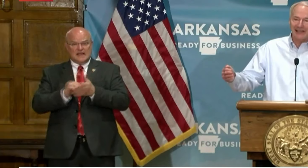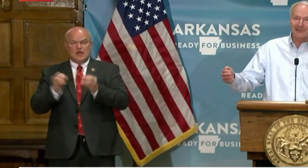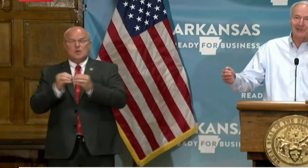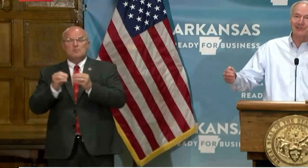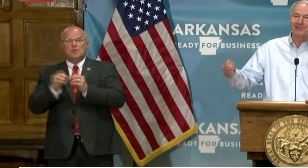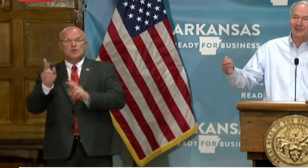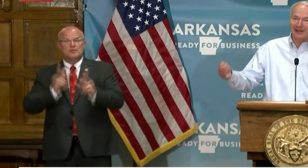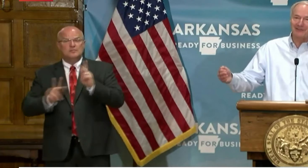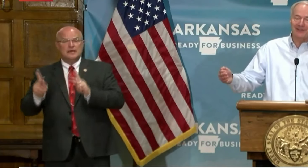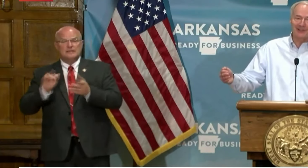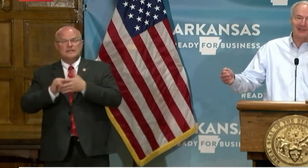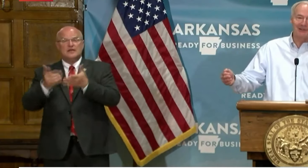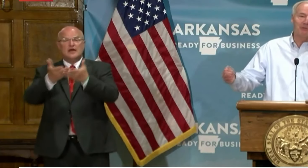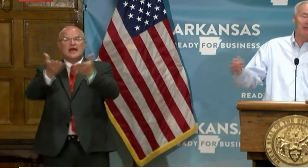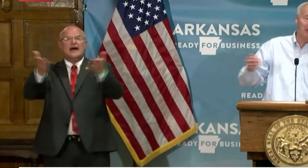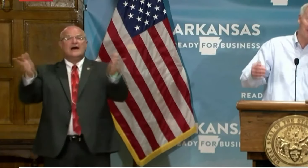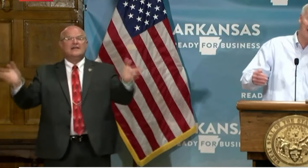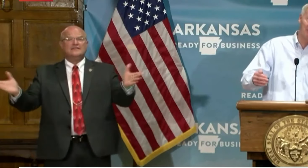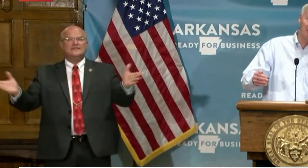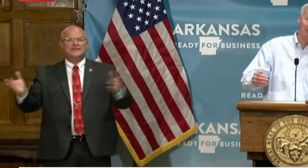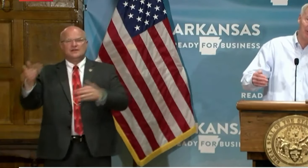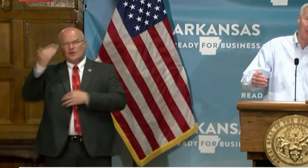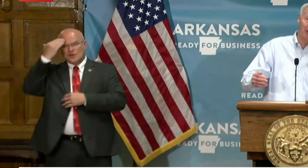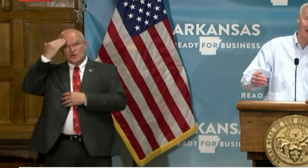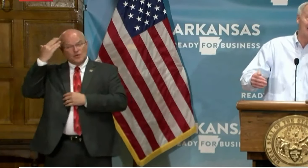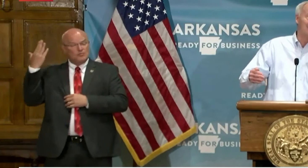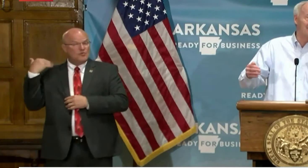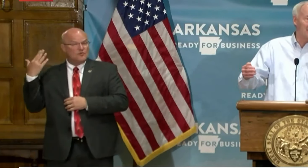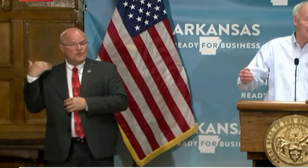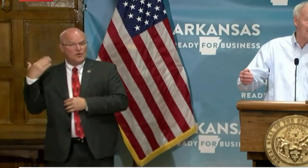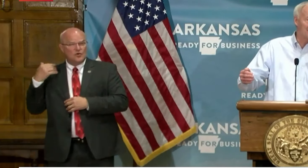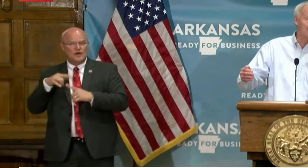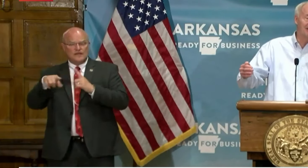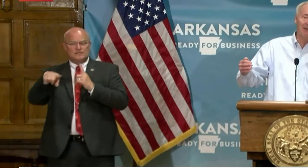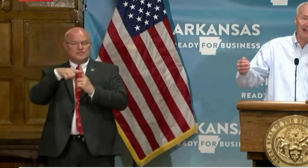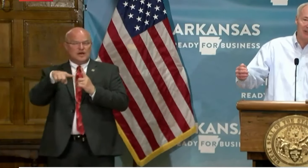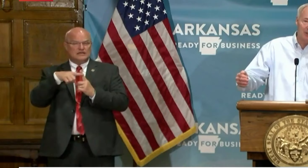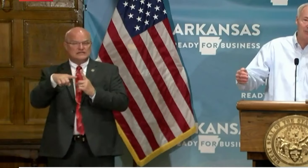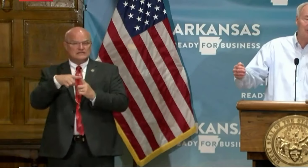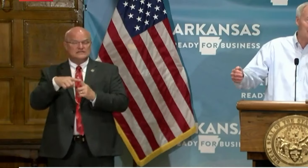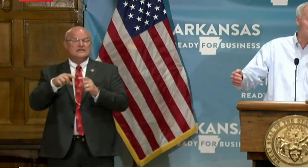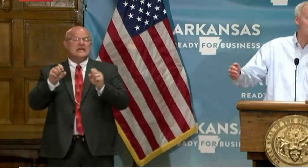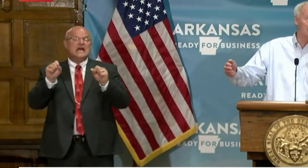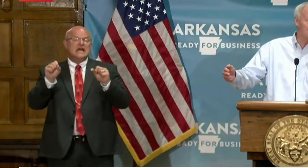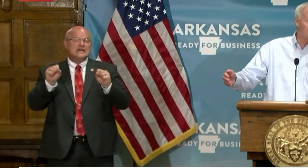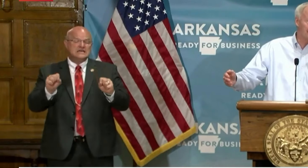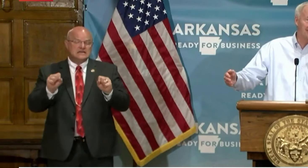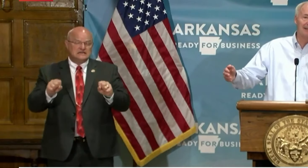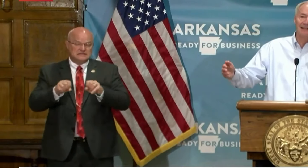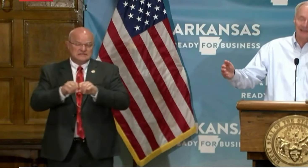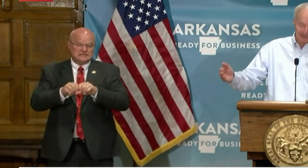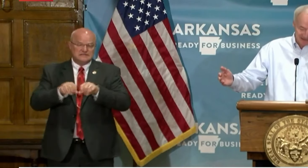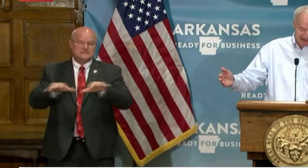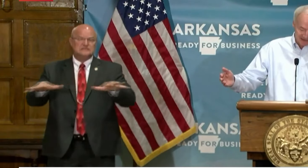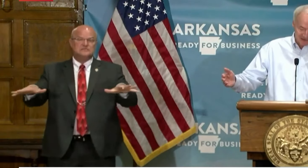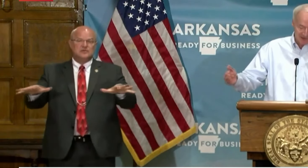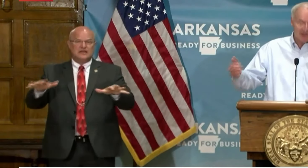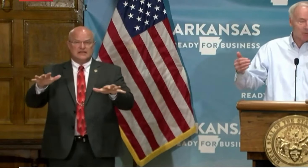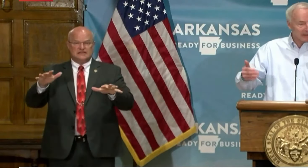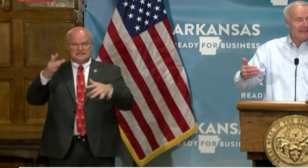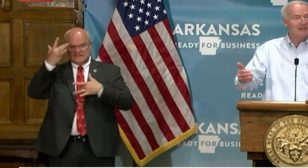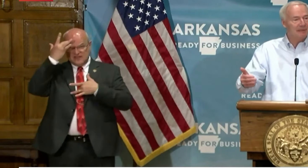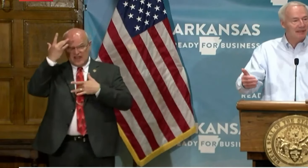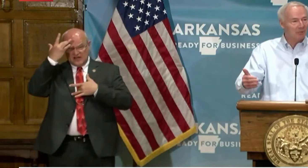more Arkansans that are out there than we knew about before that are positive and could potentially spread the